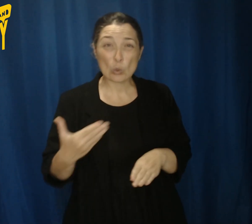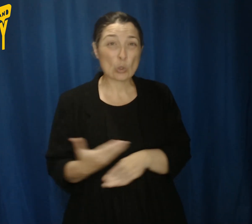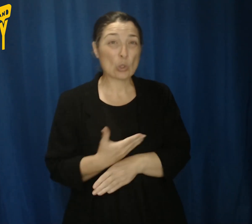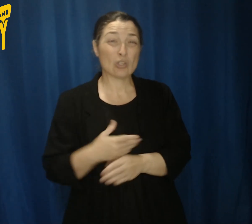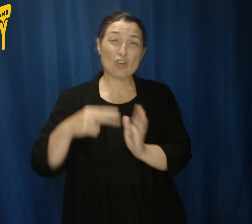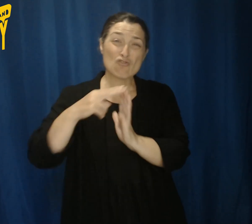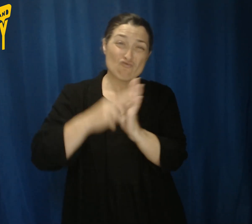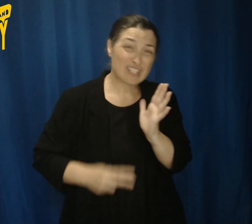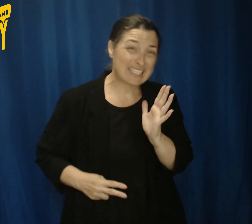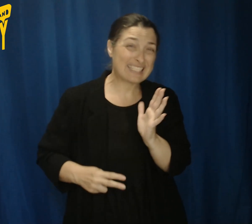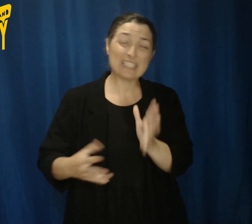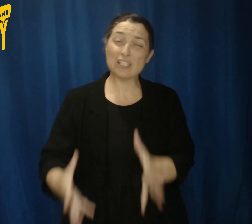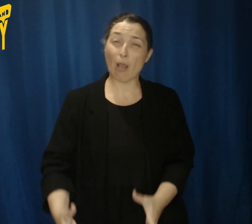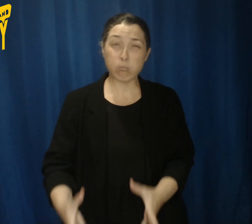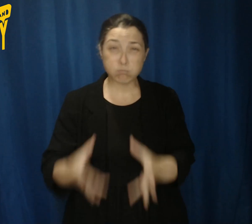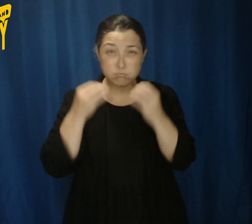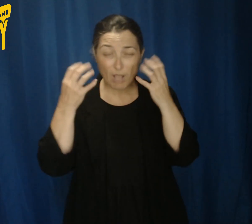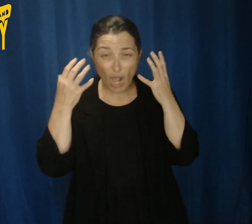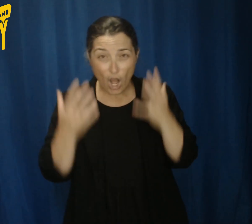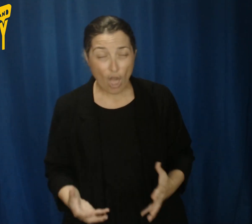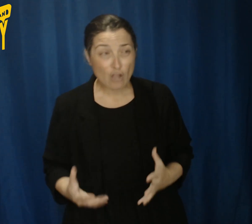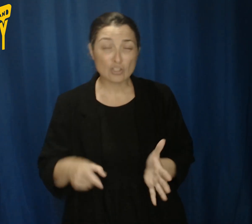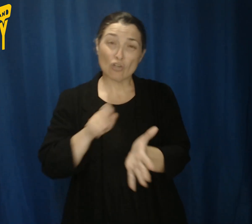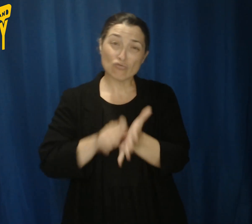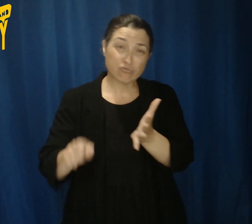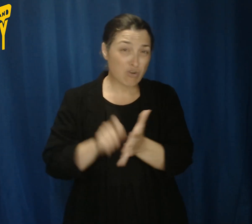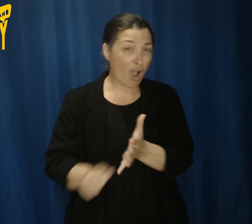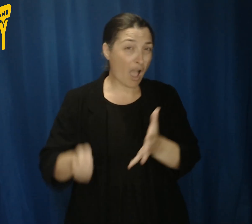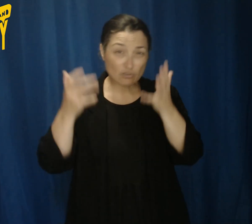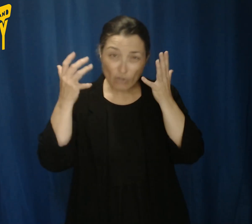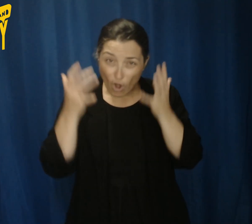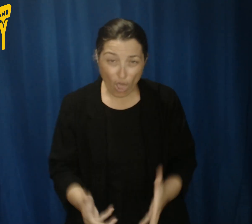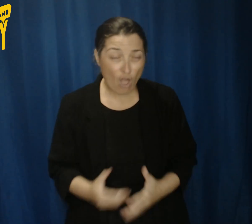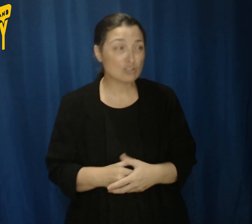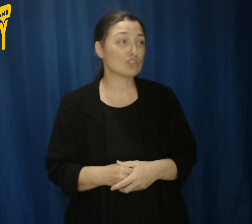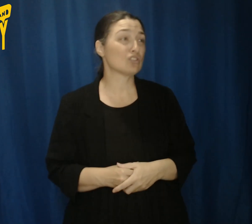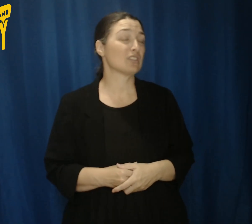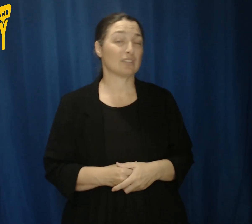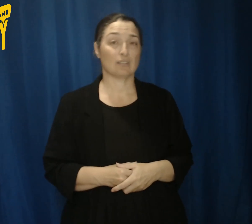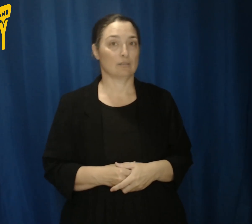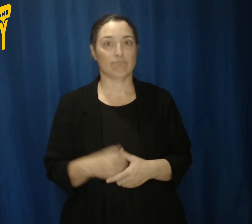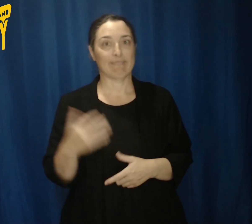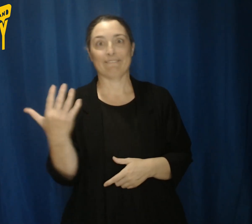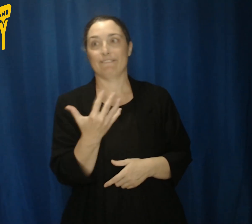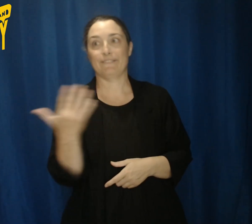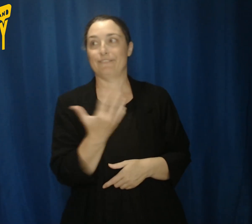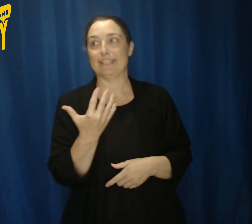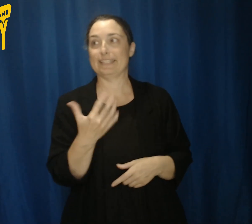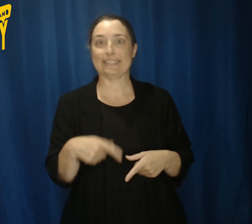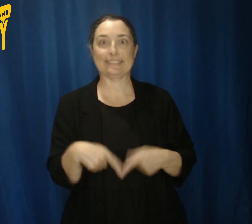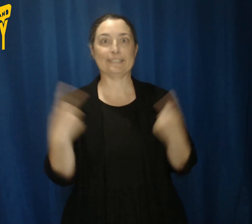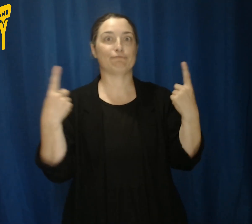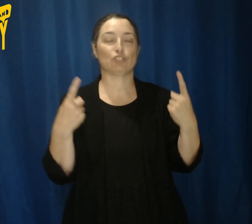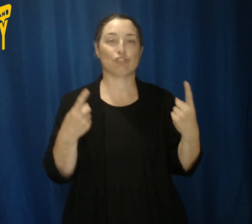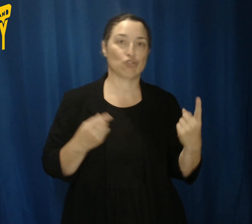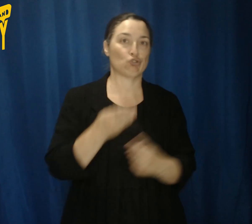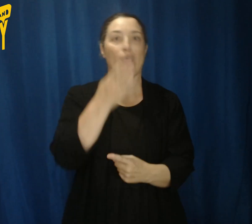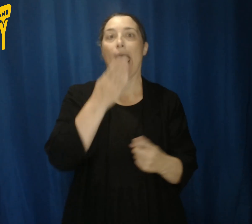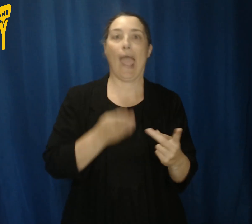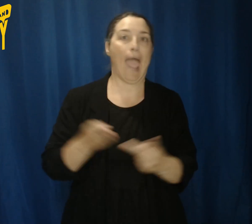shitload, write a hell load, do, 15 different strands of what you're doing and hand in